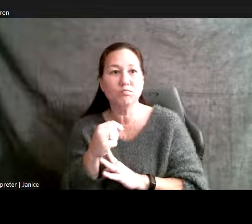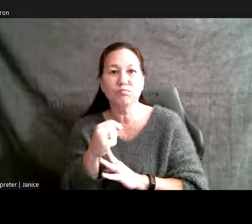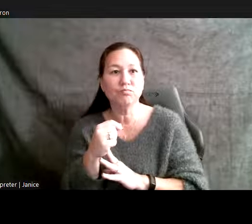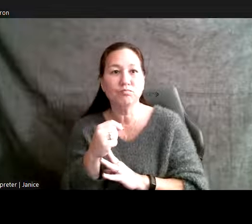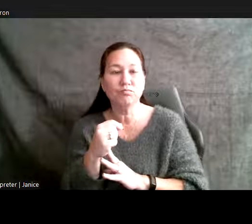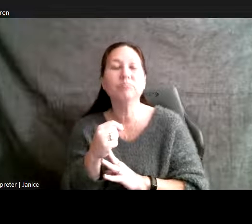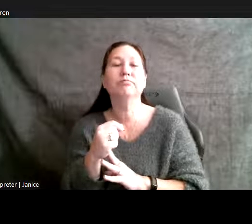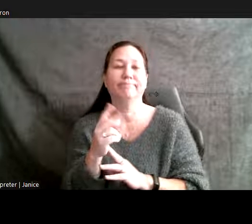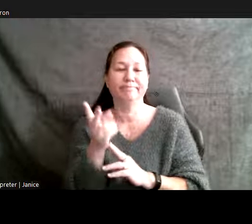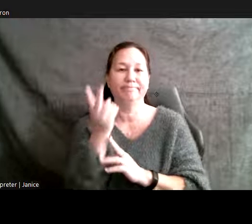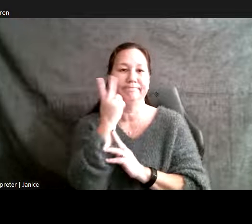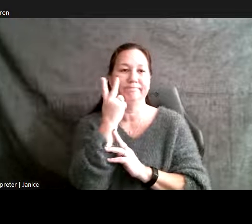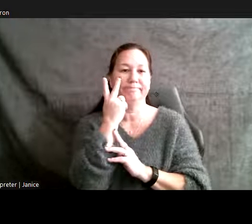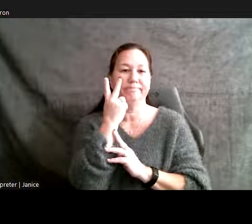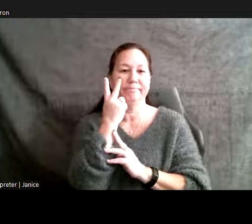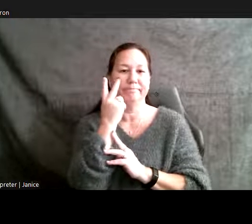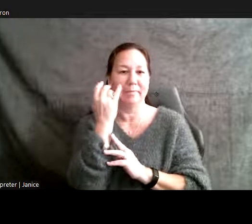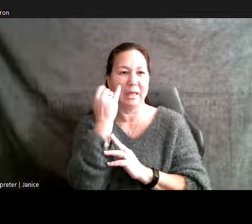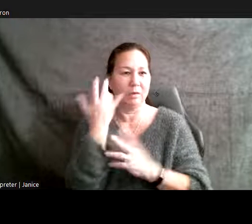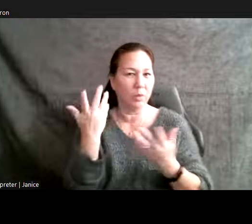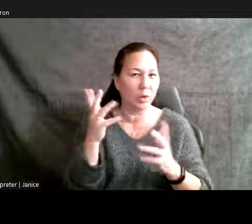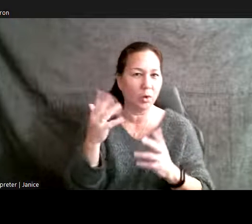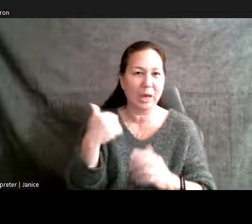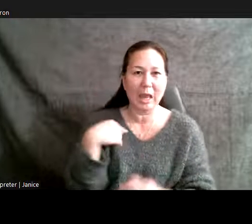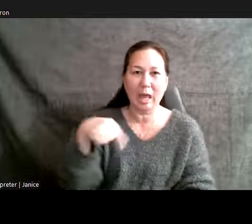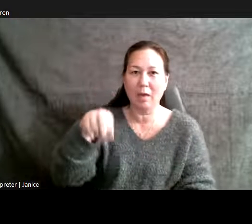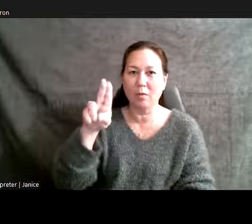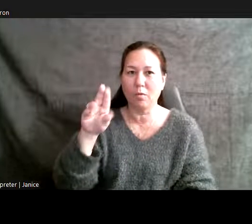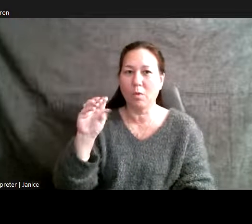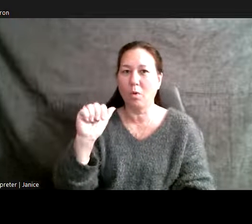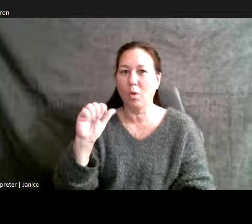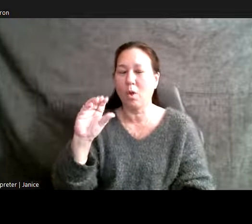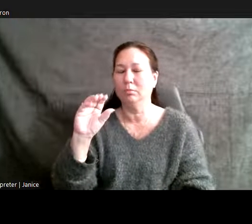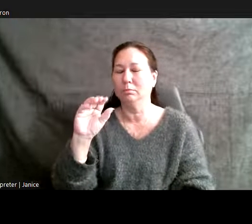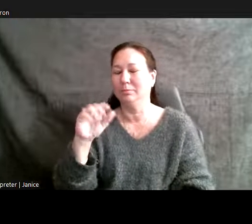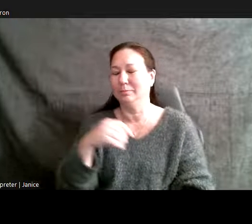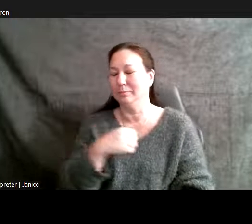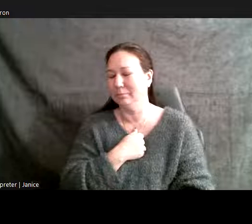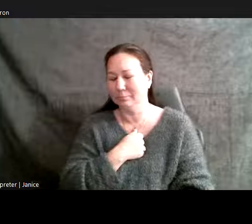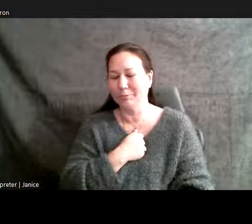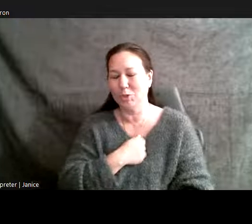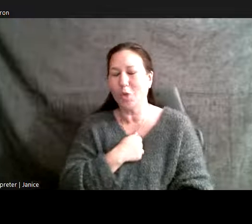Let me just see if we've reached quorum, Val. I'm wondering if you can help me do that.